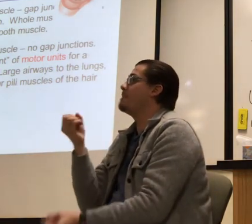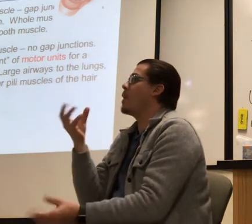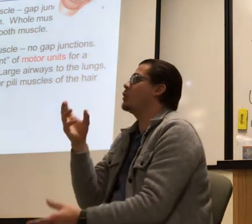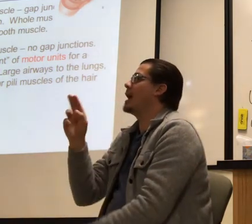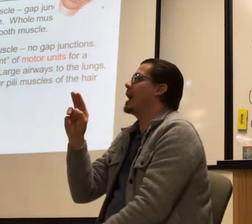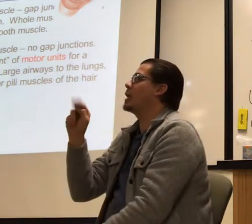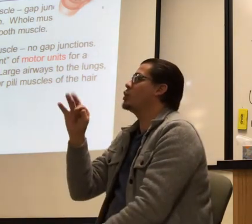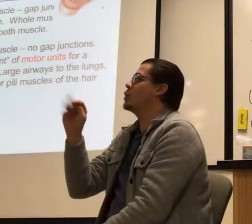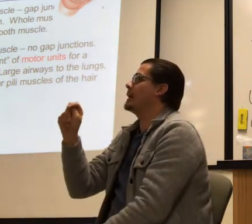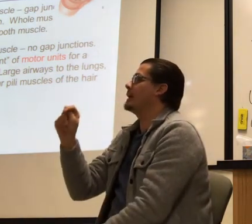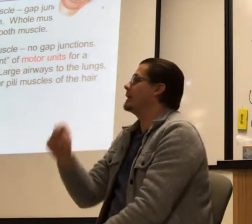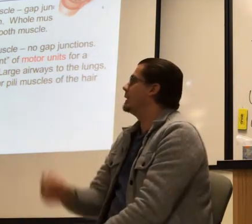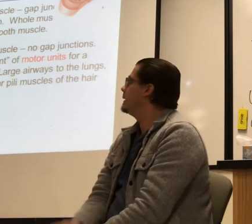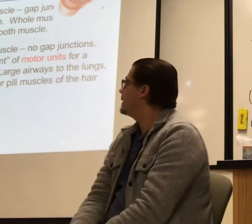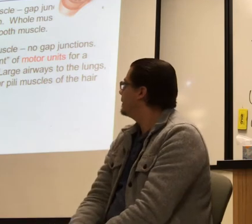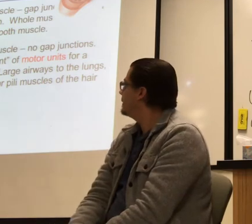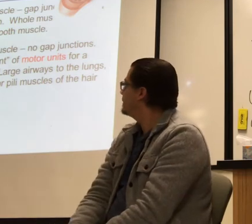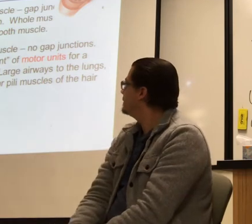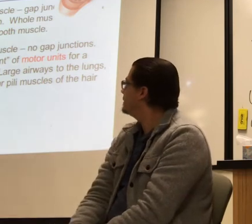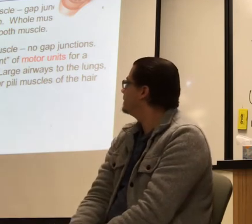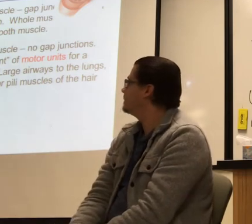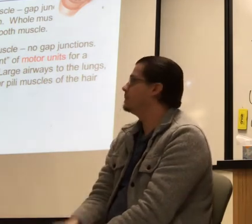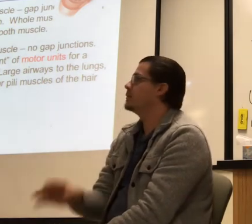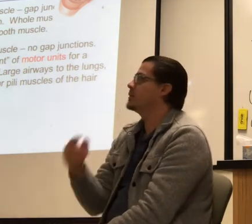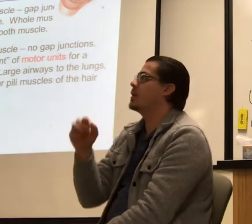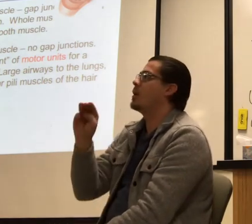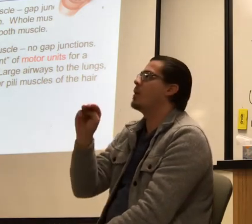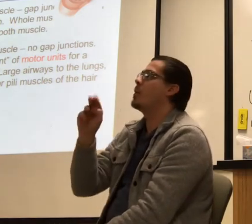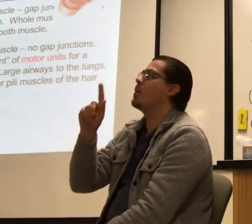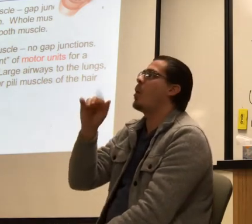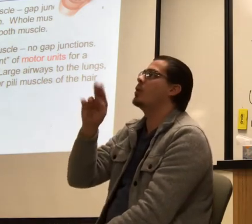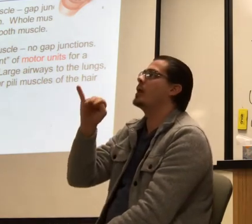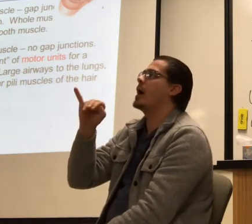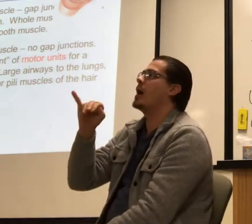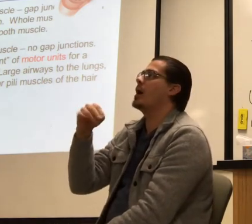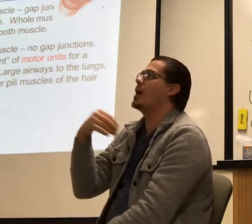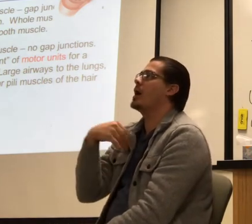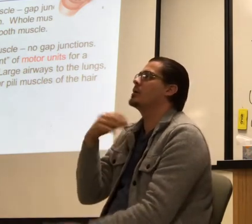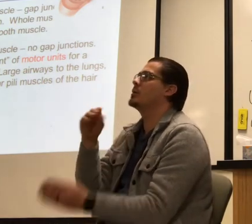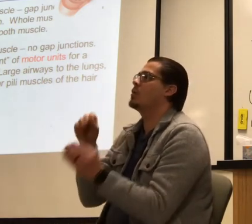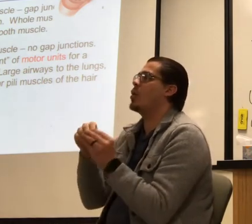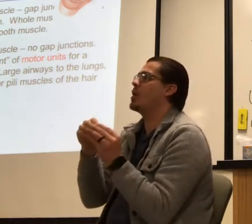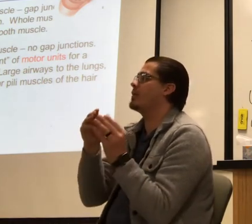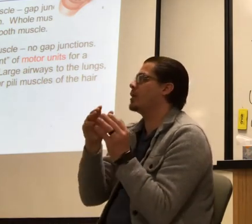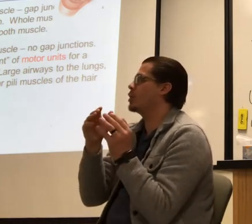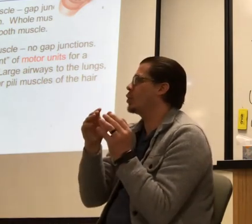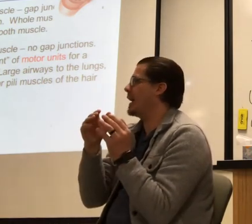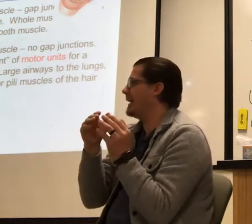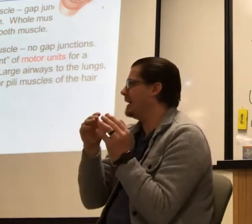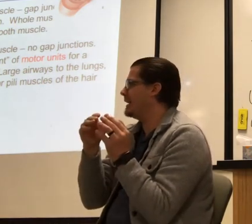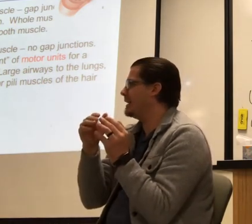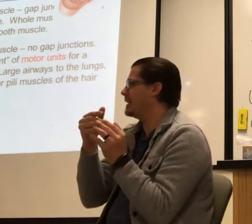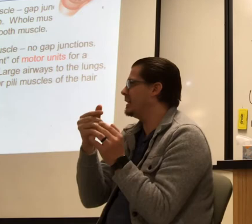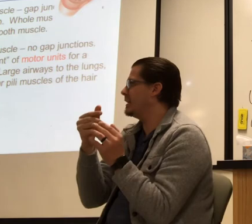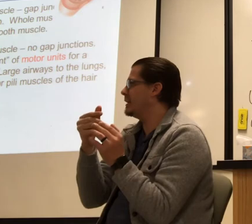So you say, what you say is multi-unit smooth muscle has more of a graded response.